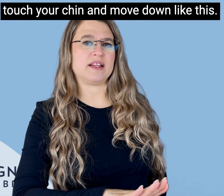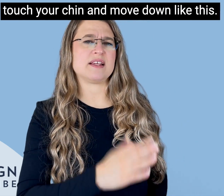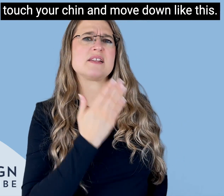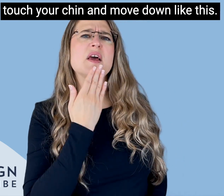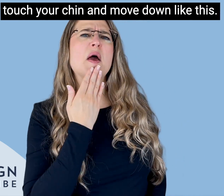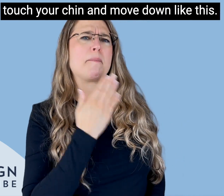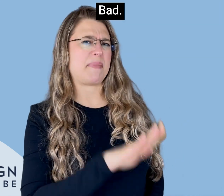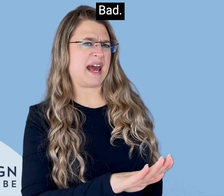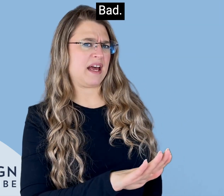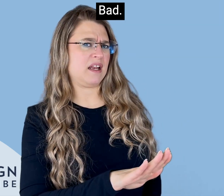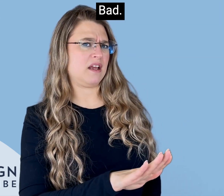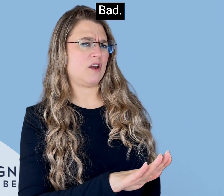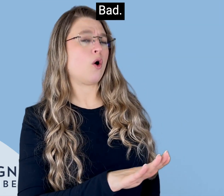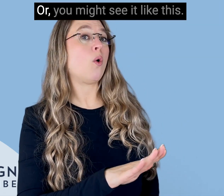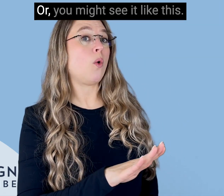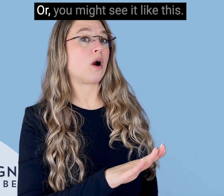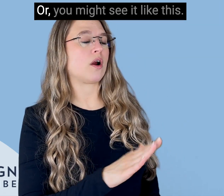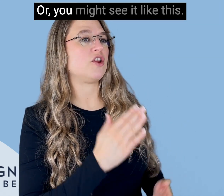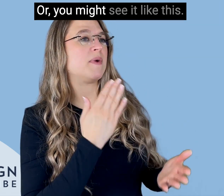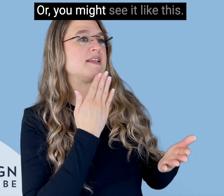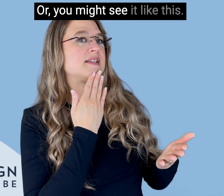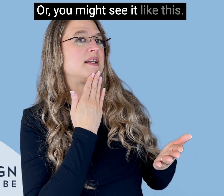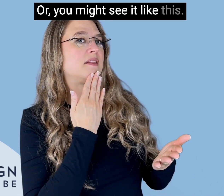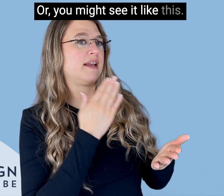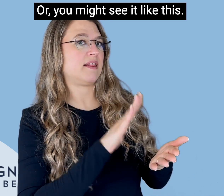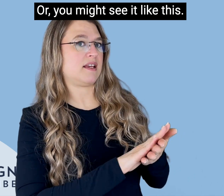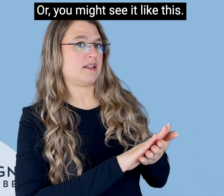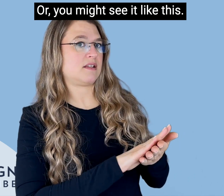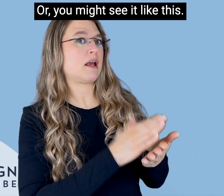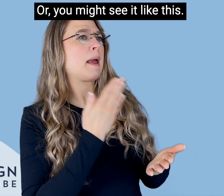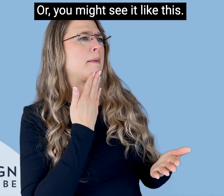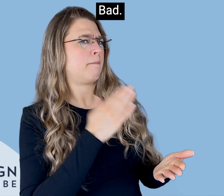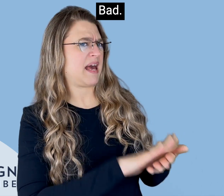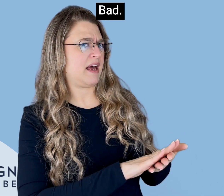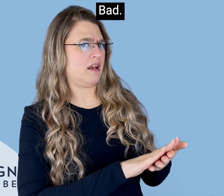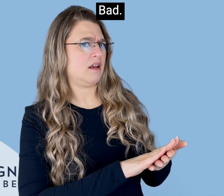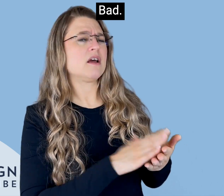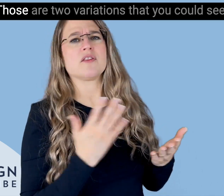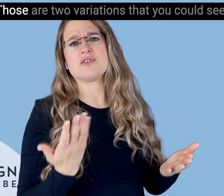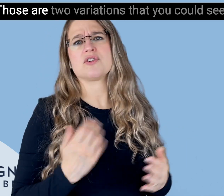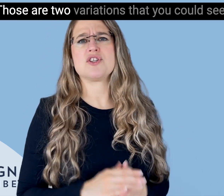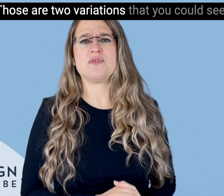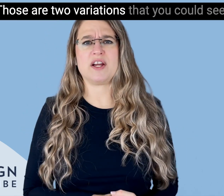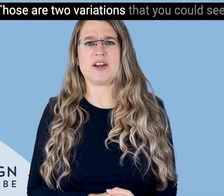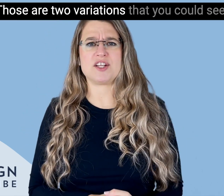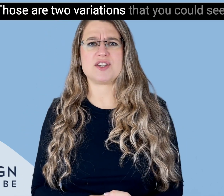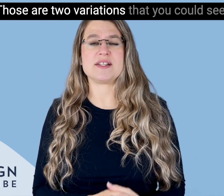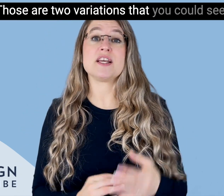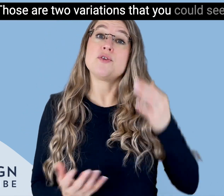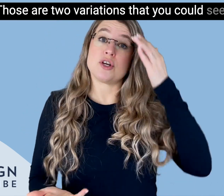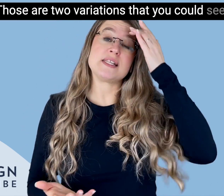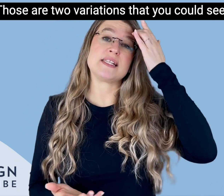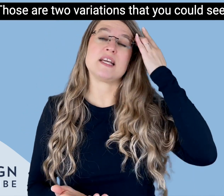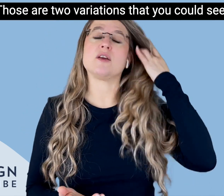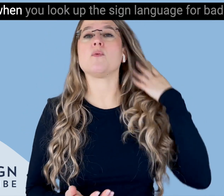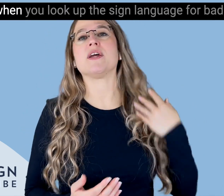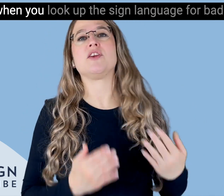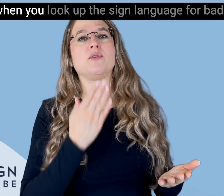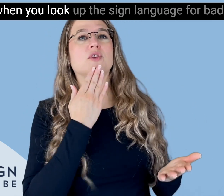this, bad. Or you might see it like this, bad. Those are 2 variations that you could see when you look up